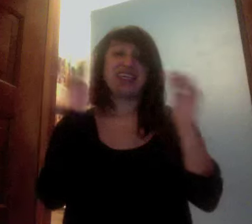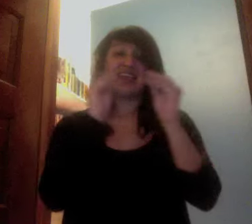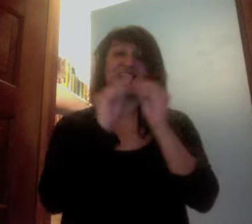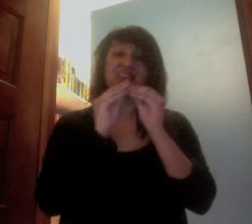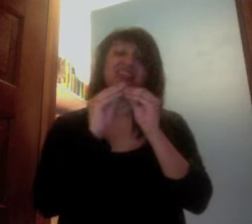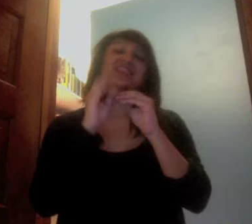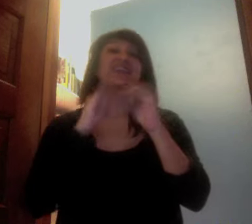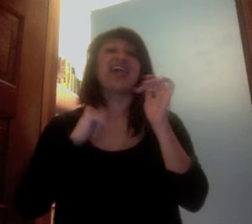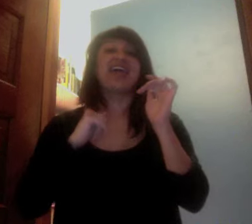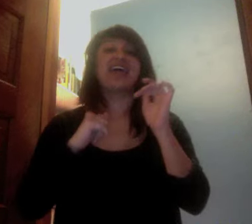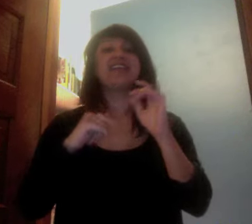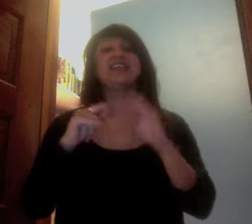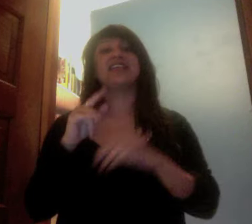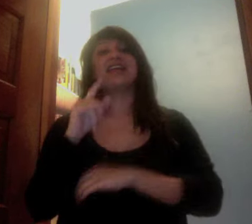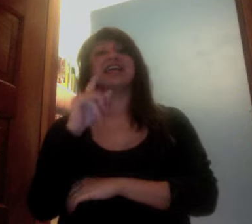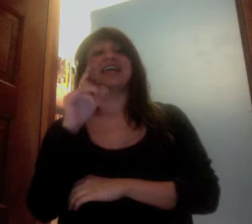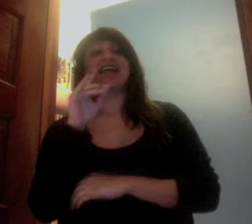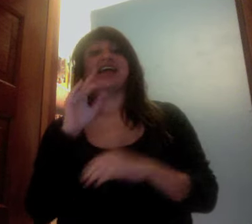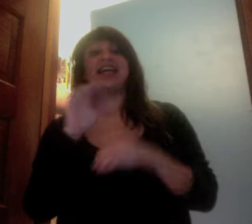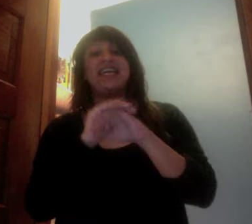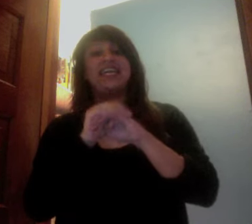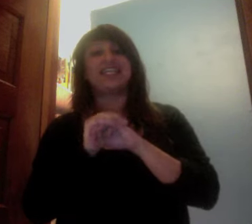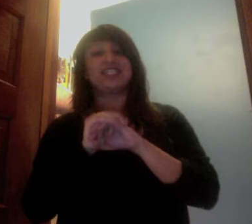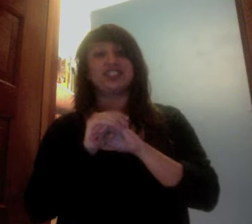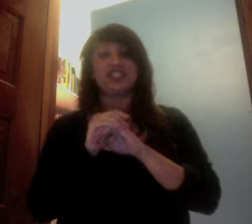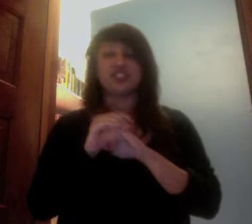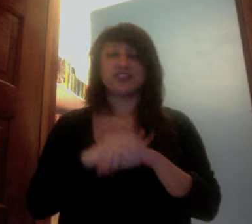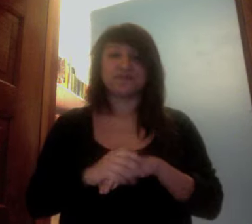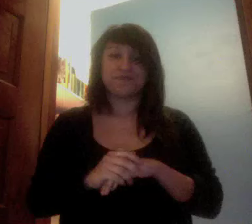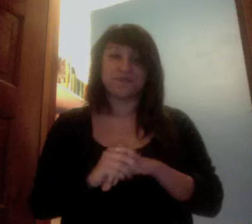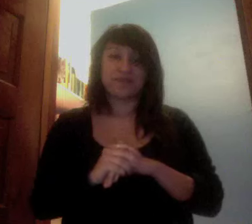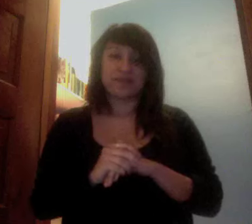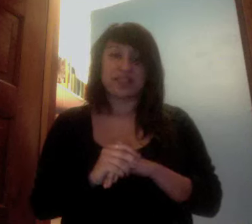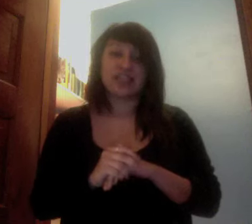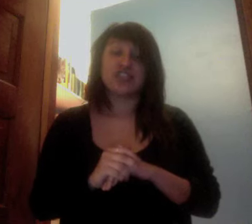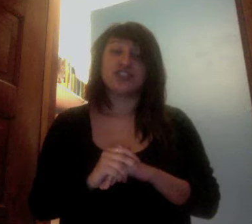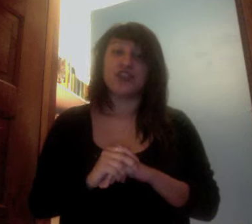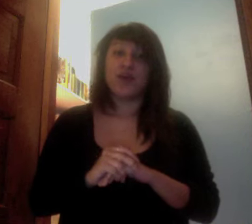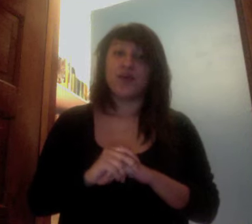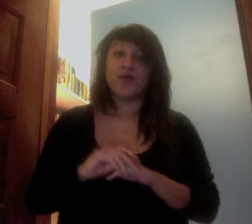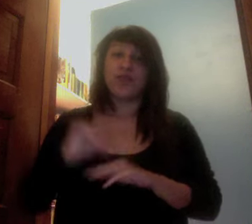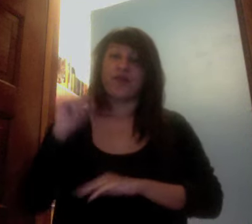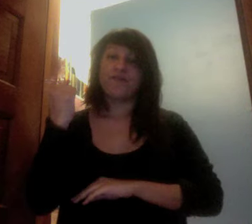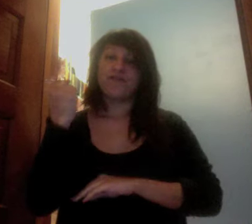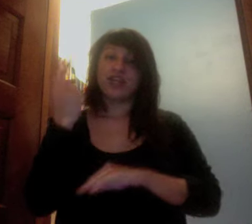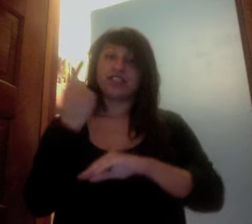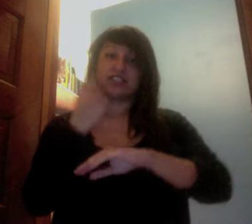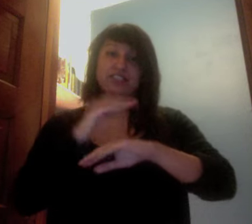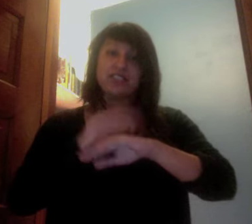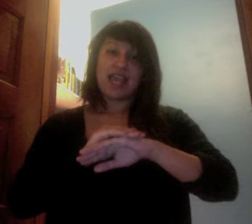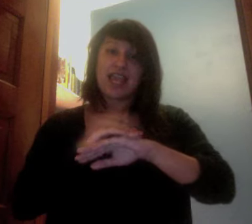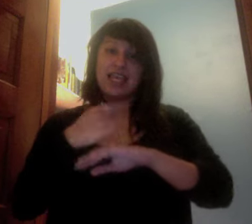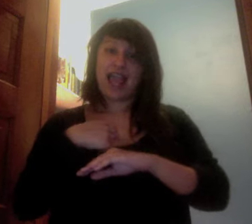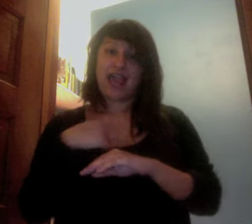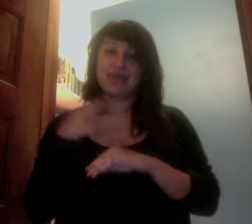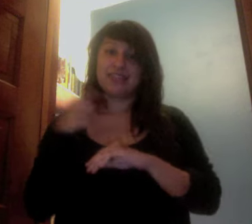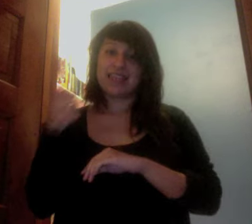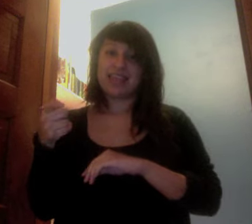so the first day I got there, the first day that I was there, I went to my hotel, which was this cute little hotel. Each room